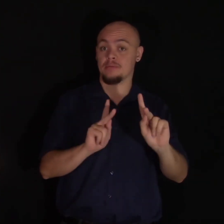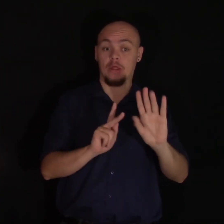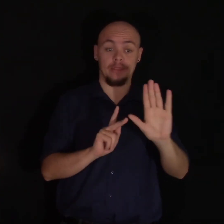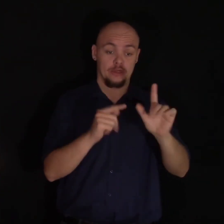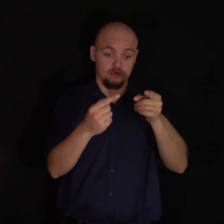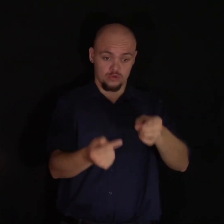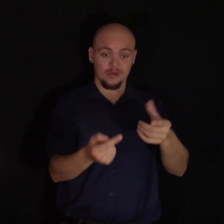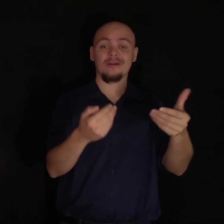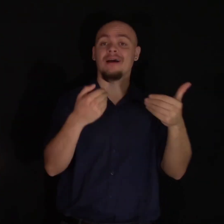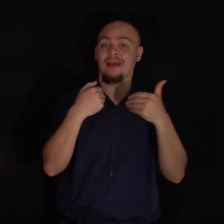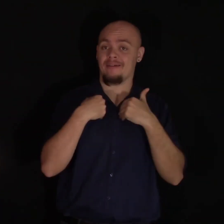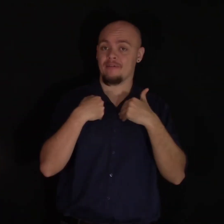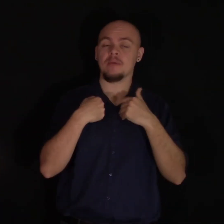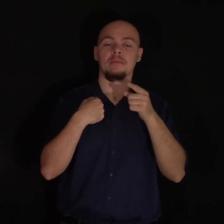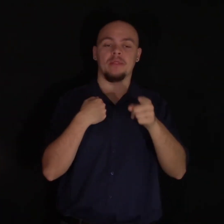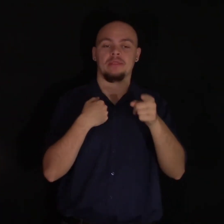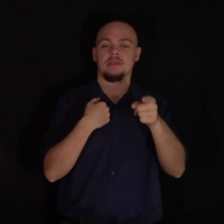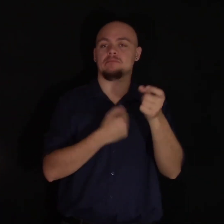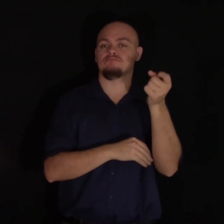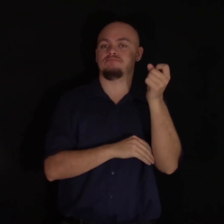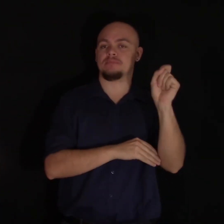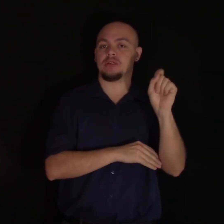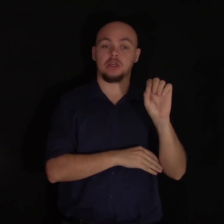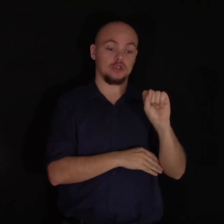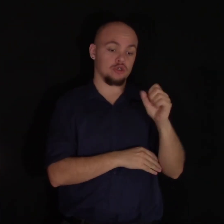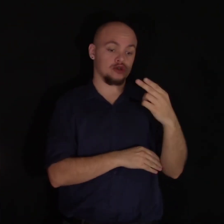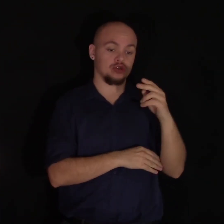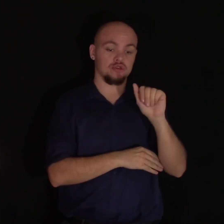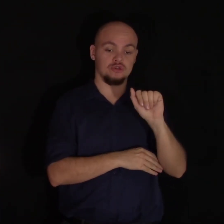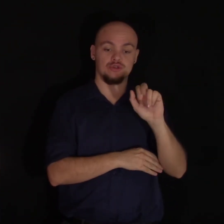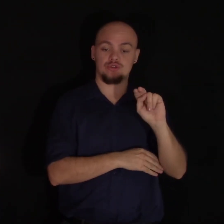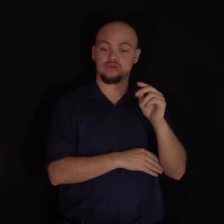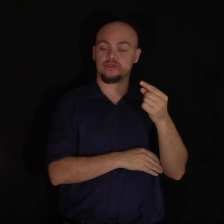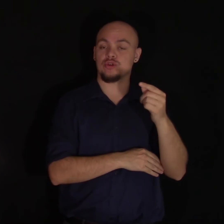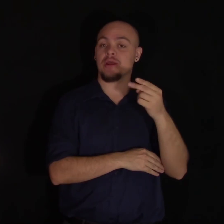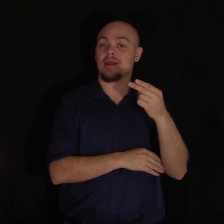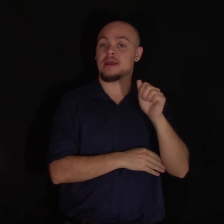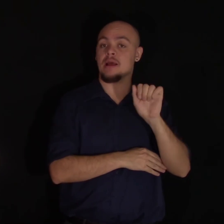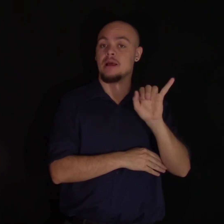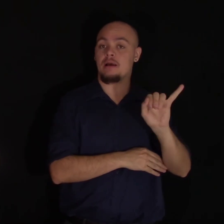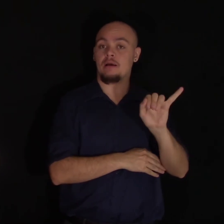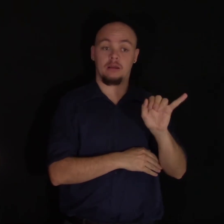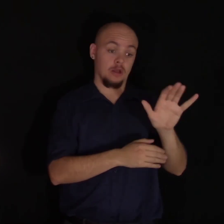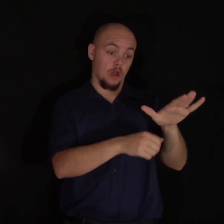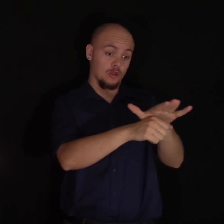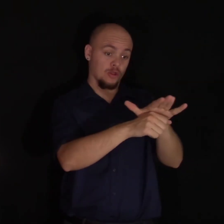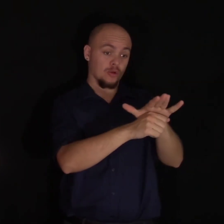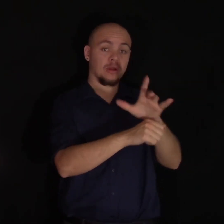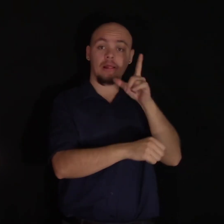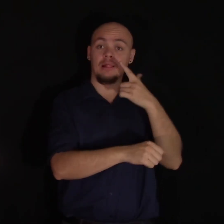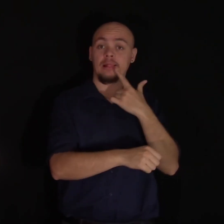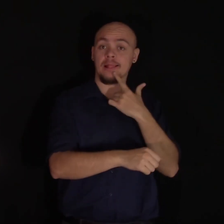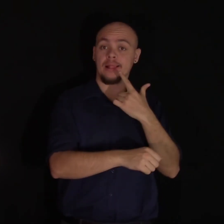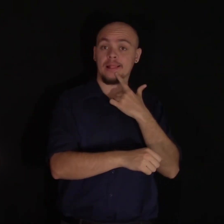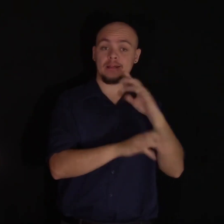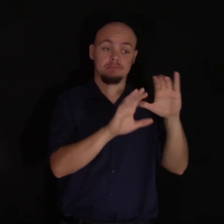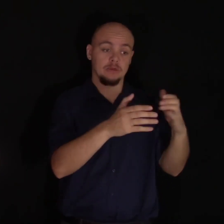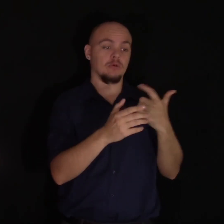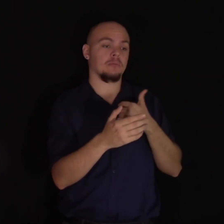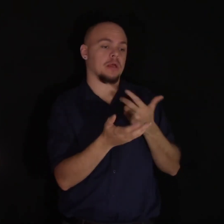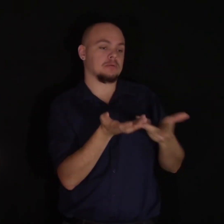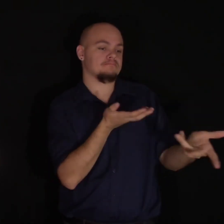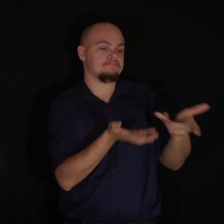it out. In Shanghai, I had the chance to speak to a local lesbian group and tell them our story in my broken